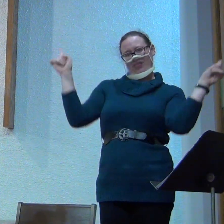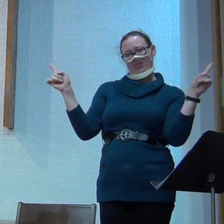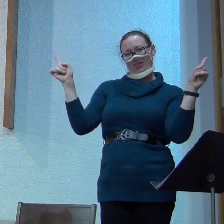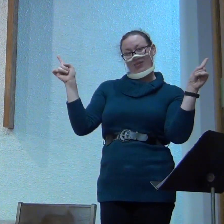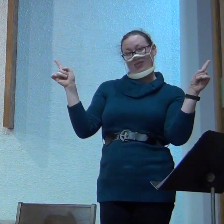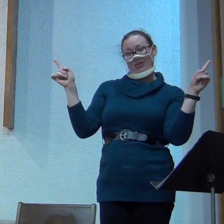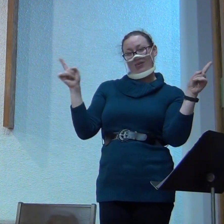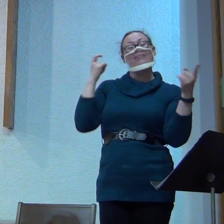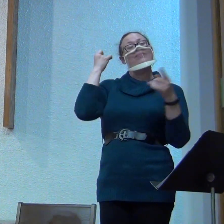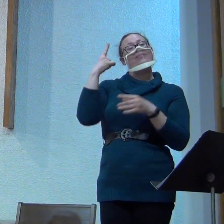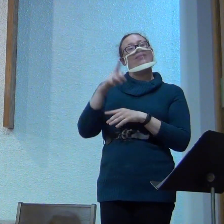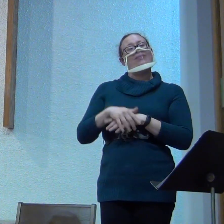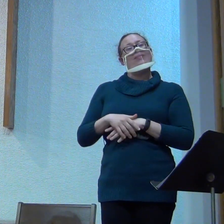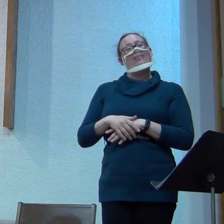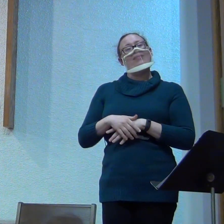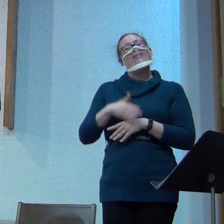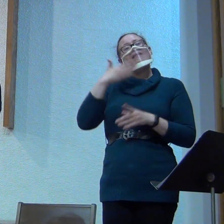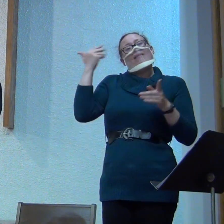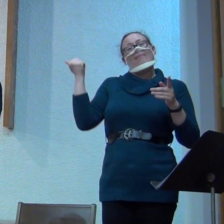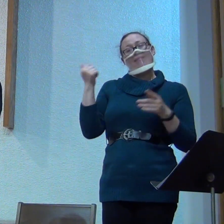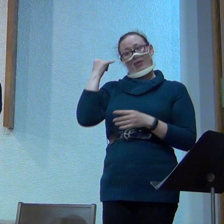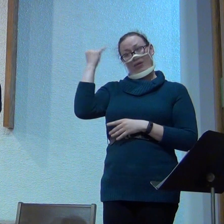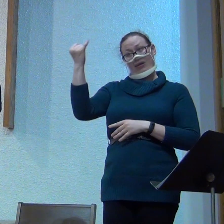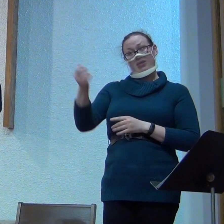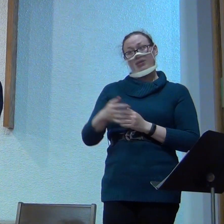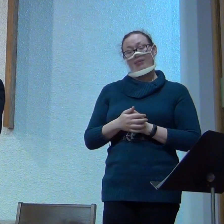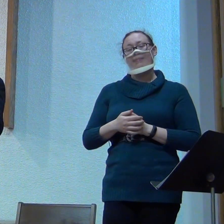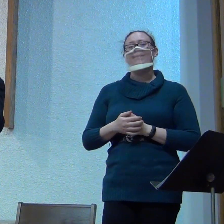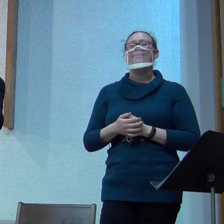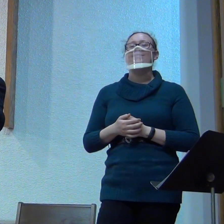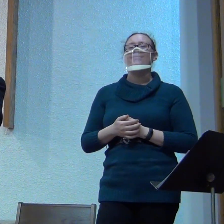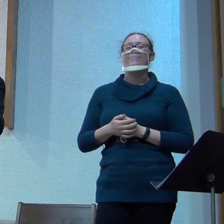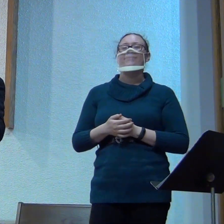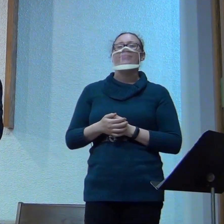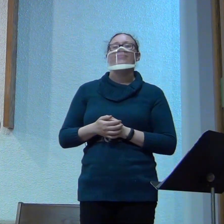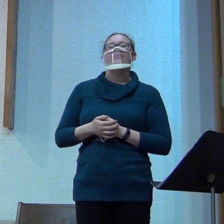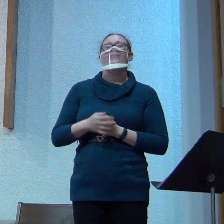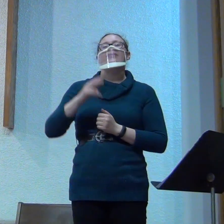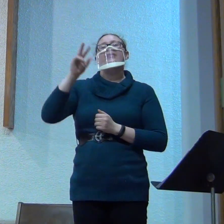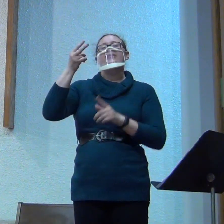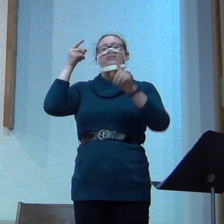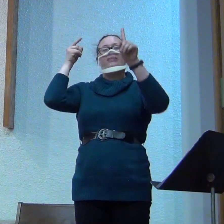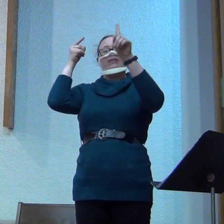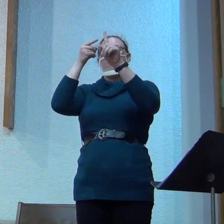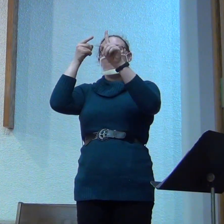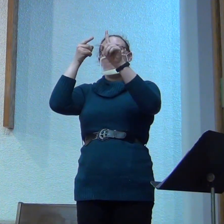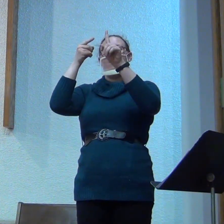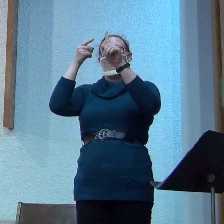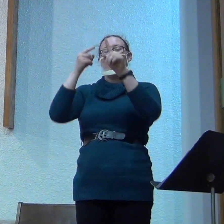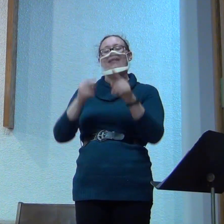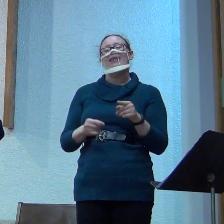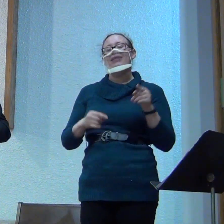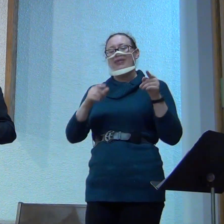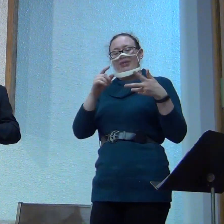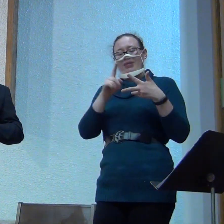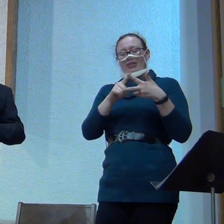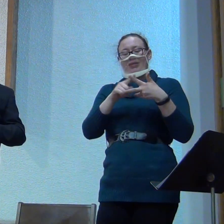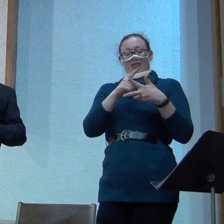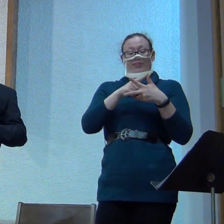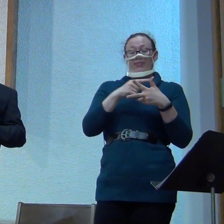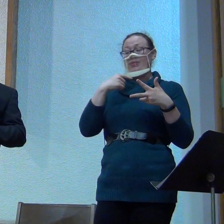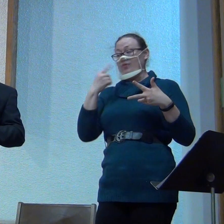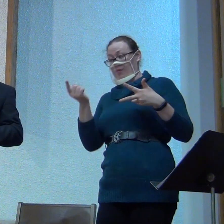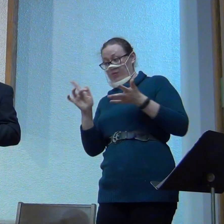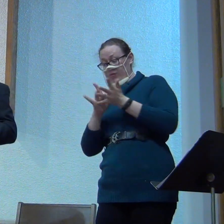as it turns out, a better one. So the second point we see here is her instructions to the servants